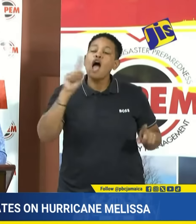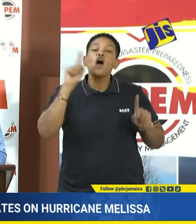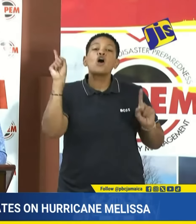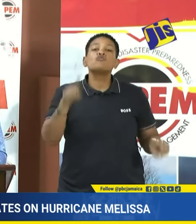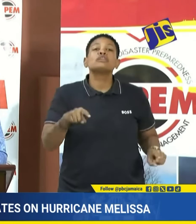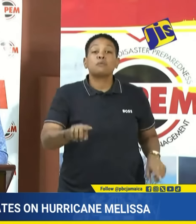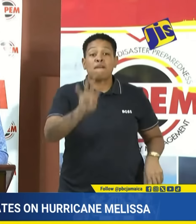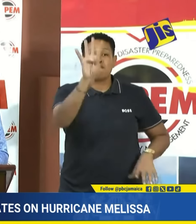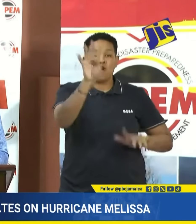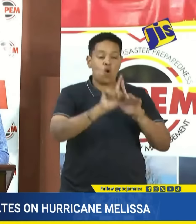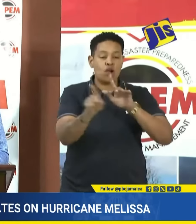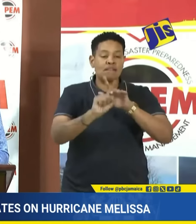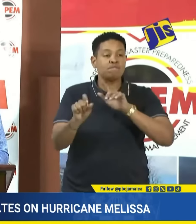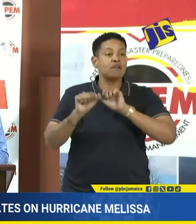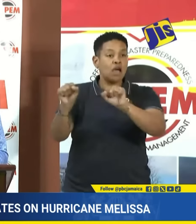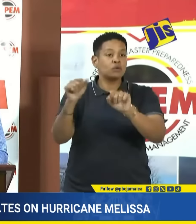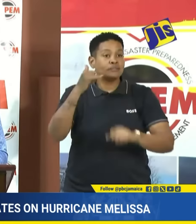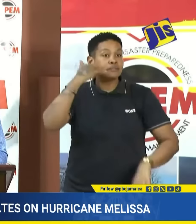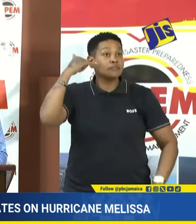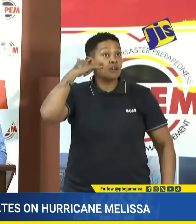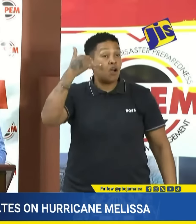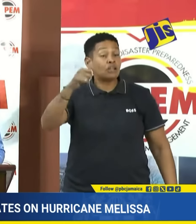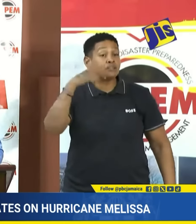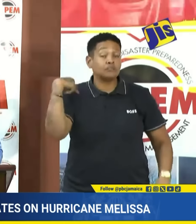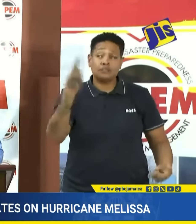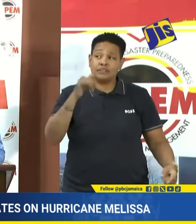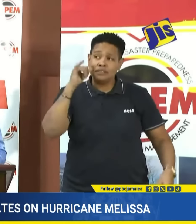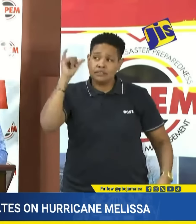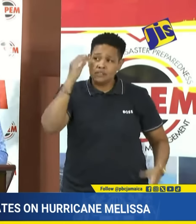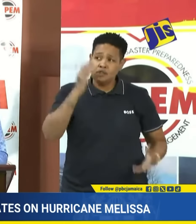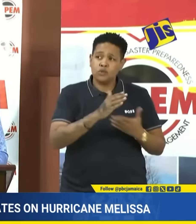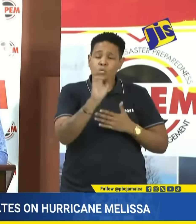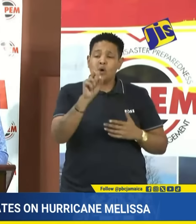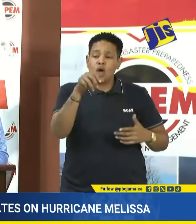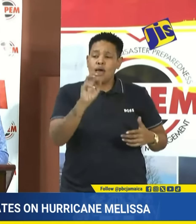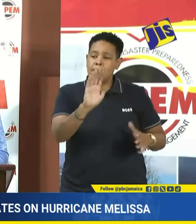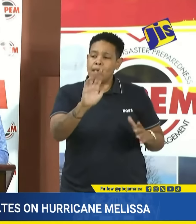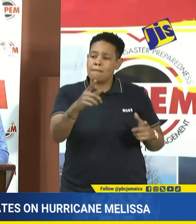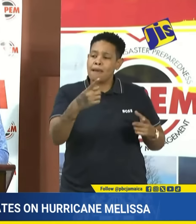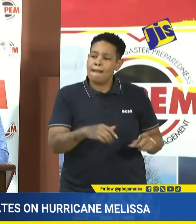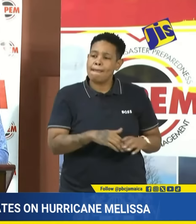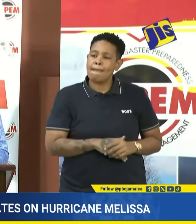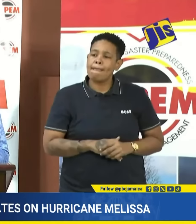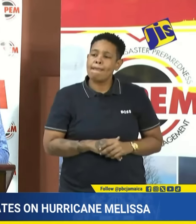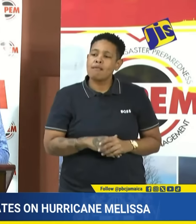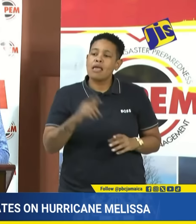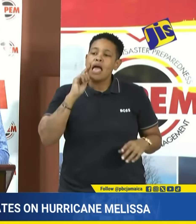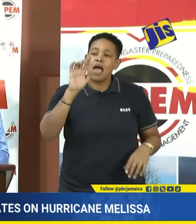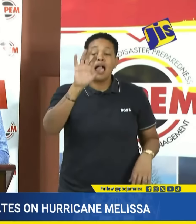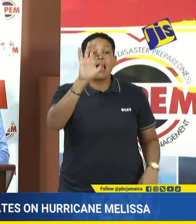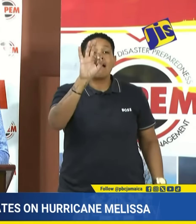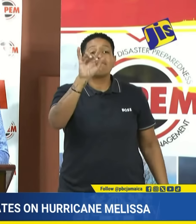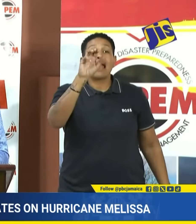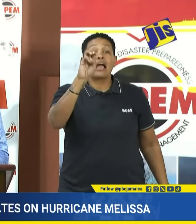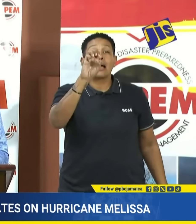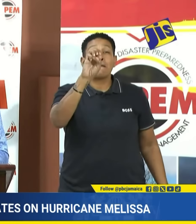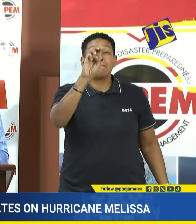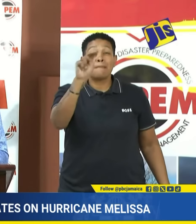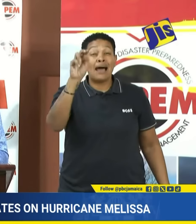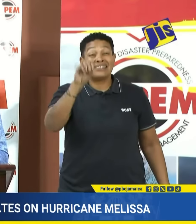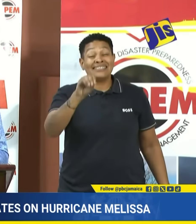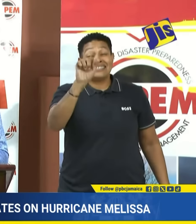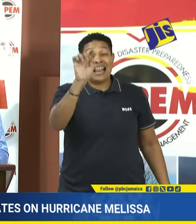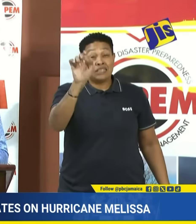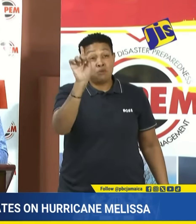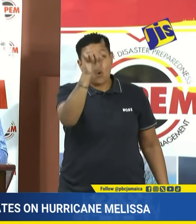responded to 4 evacuations calls since yesterday, I suspect through ODPEM. As far as Flaggerman in St.